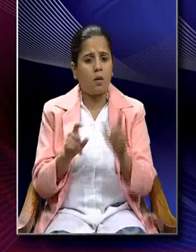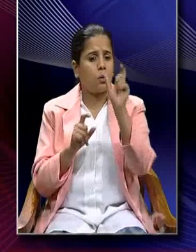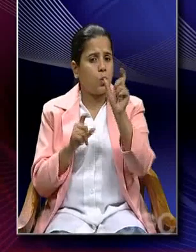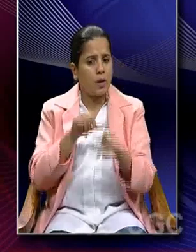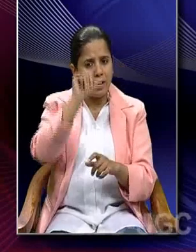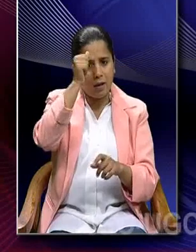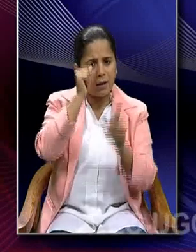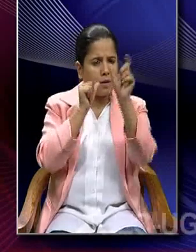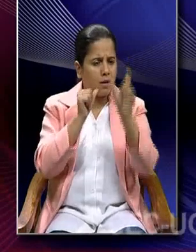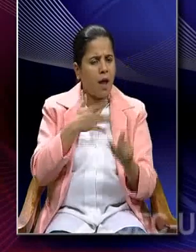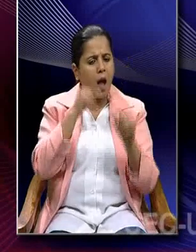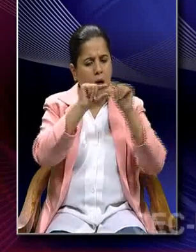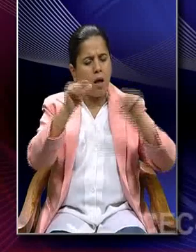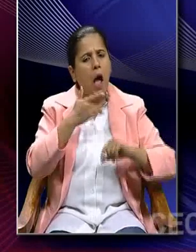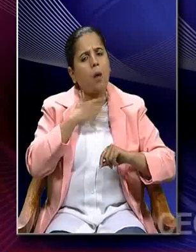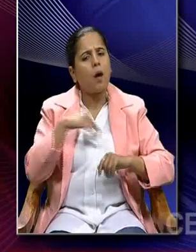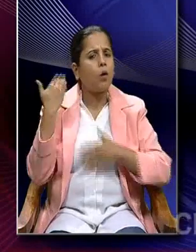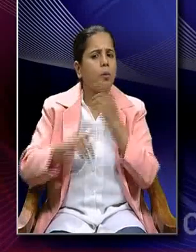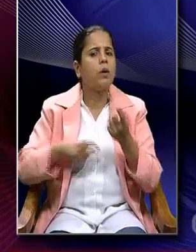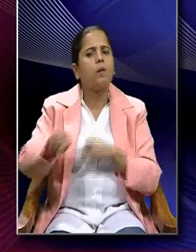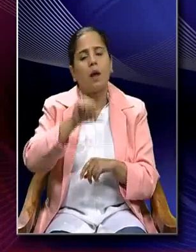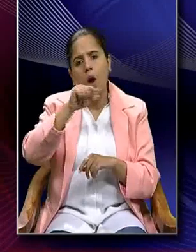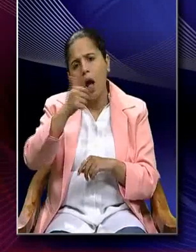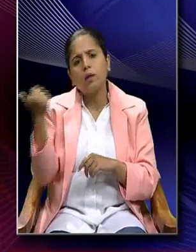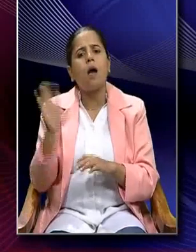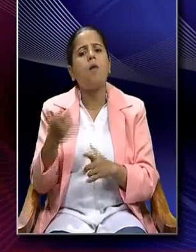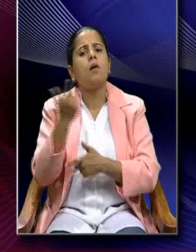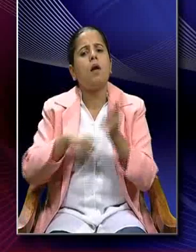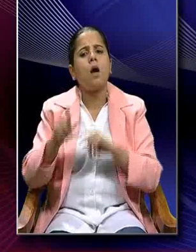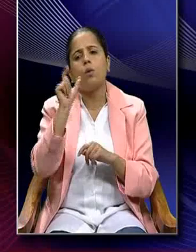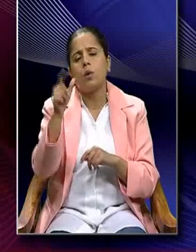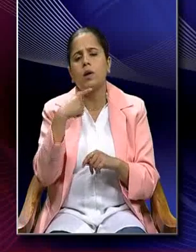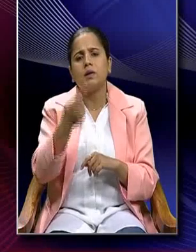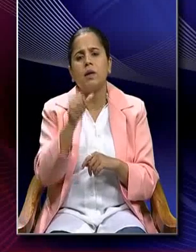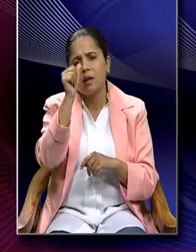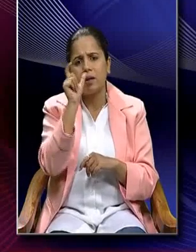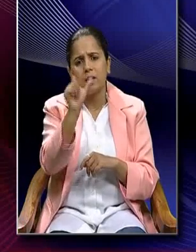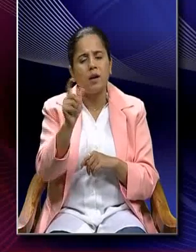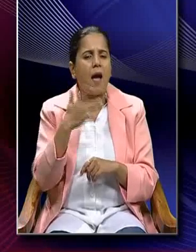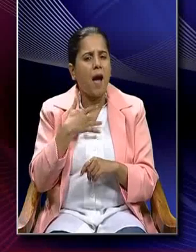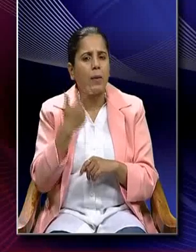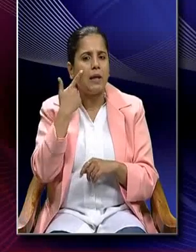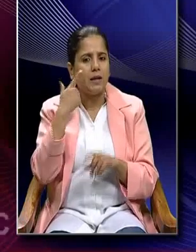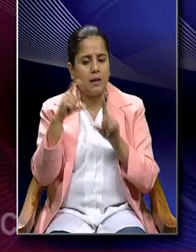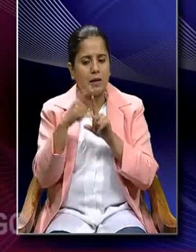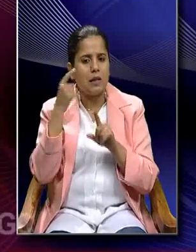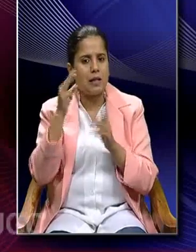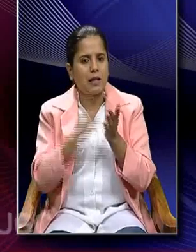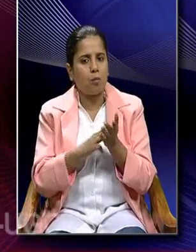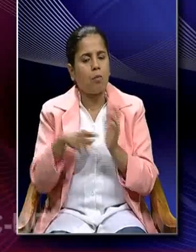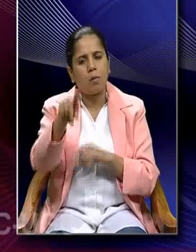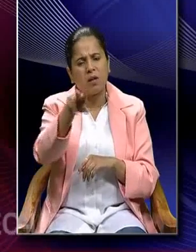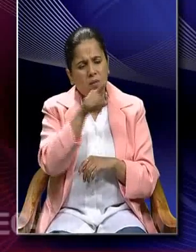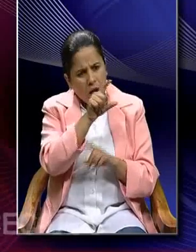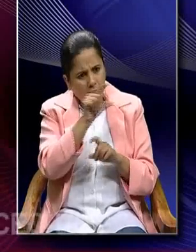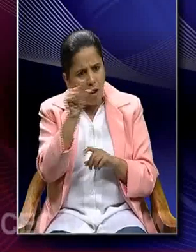Hindi and in other Indian languages, or proverbs, or what we call in Hindi kahawats, which tell you that